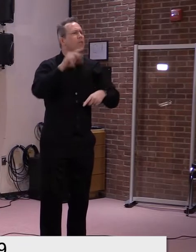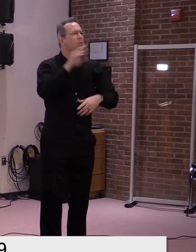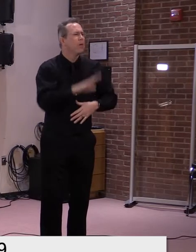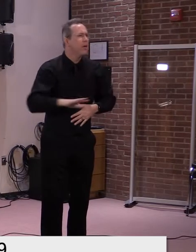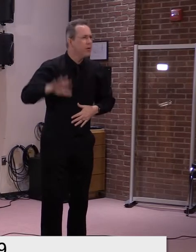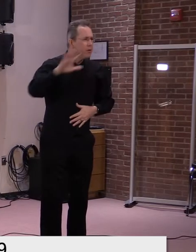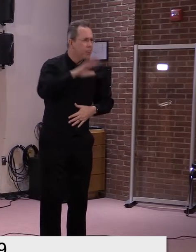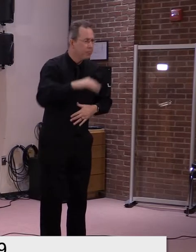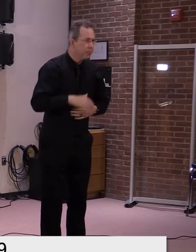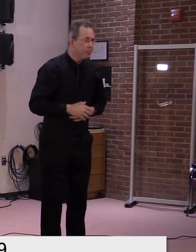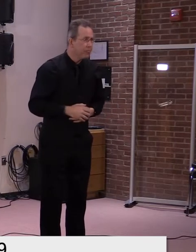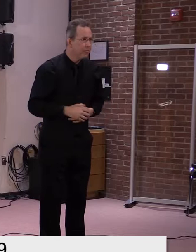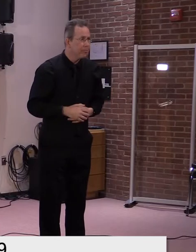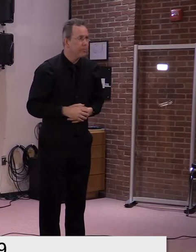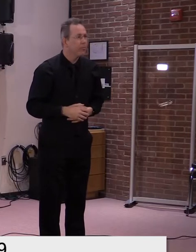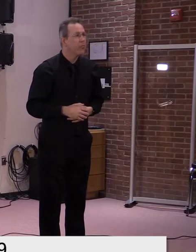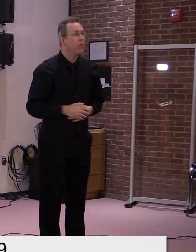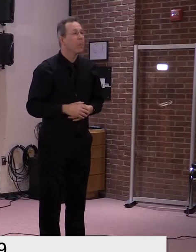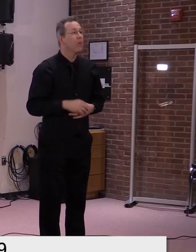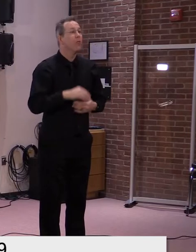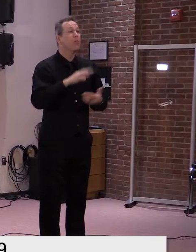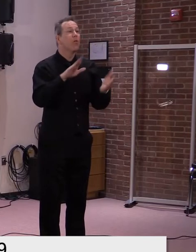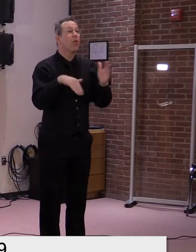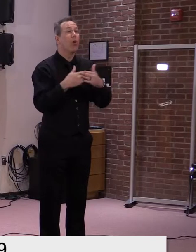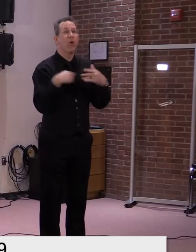overall progress, as of this morning,